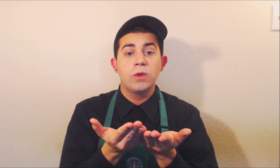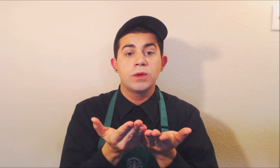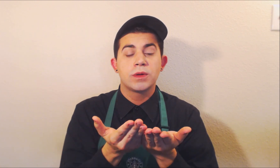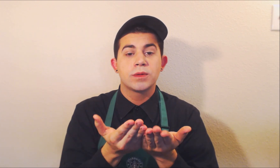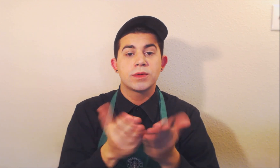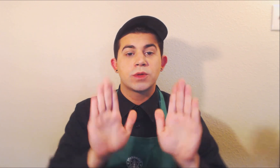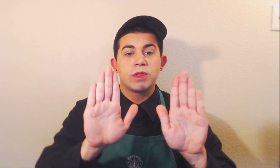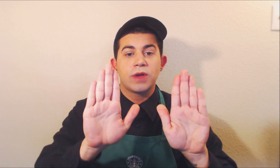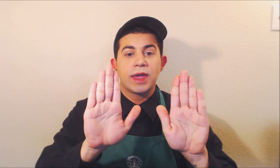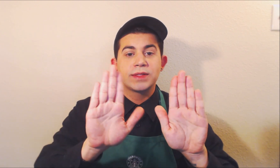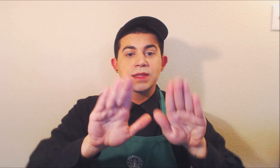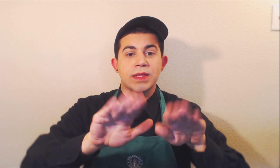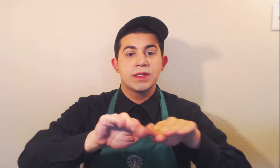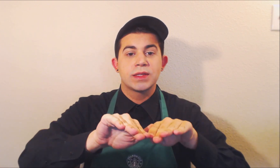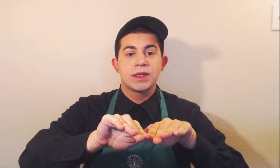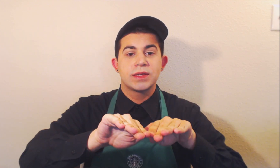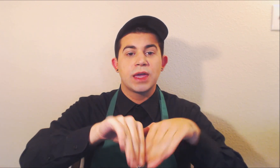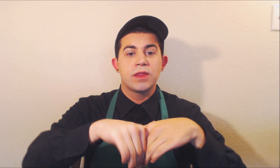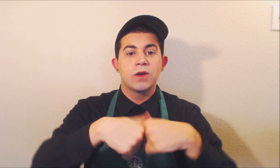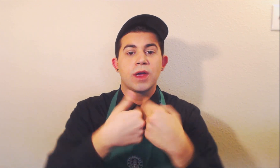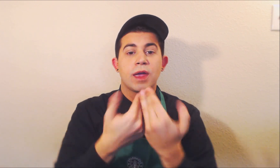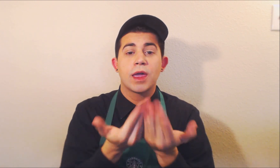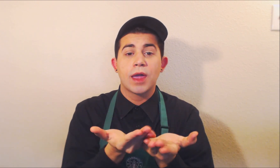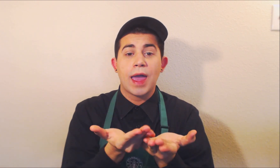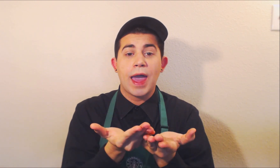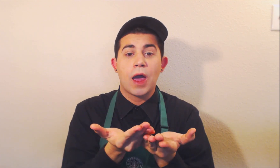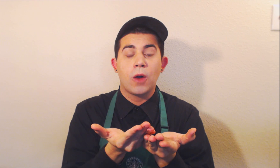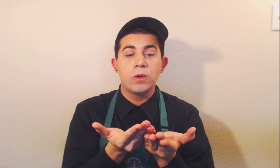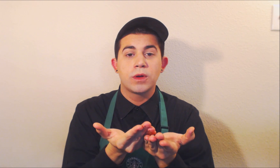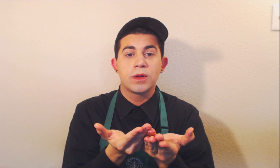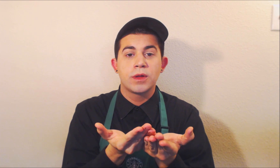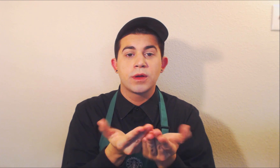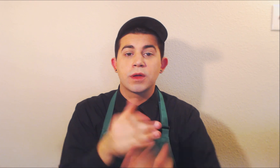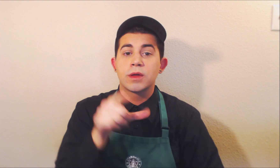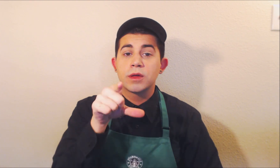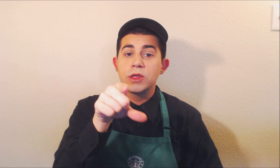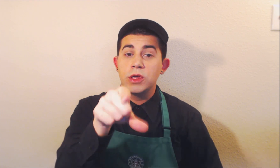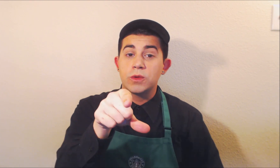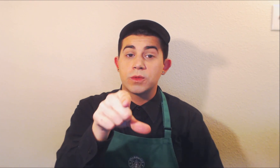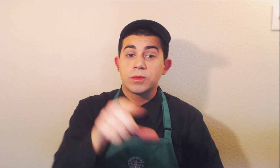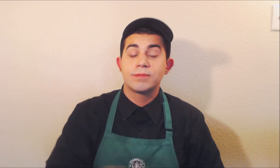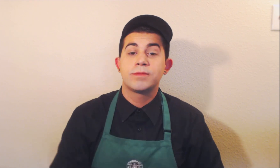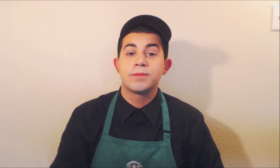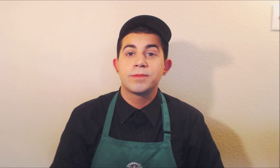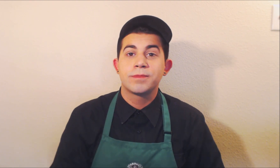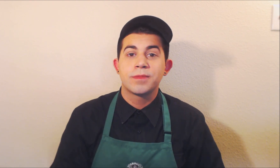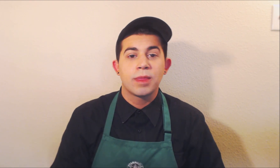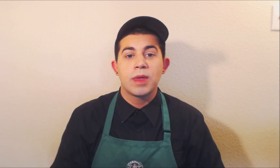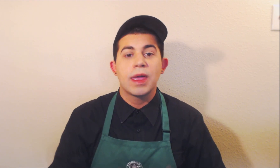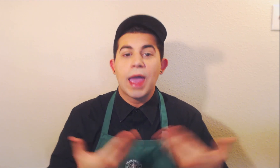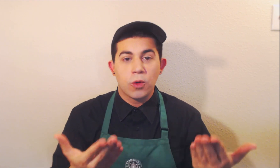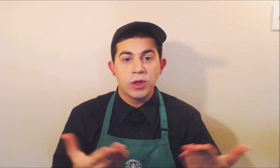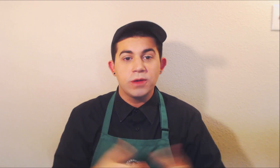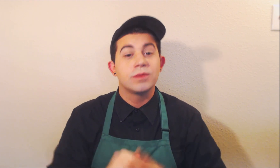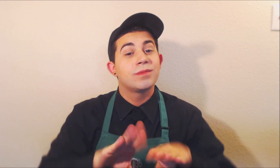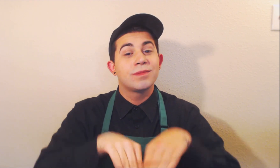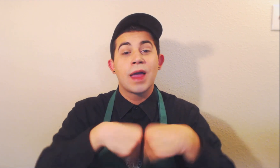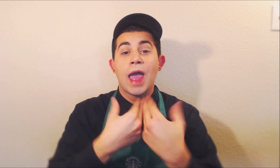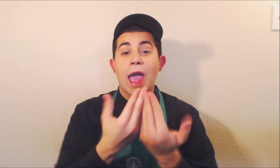How? So with your hands like this, together. How? You. How are you? How